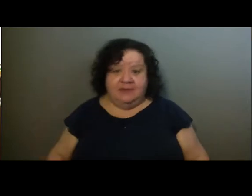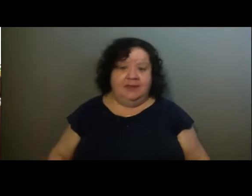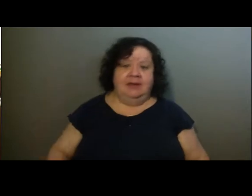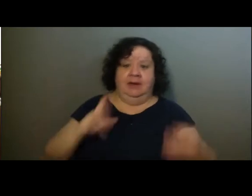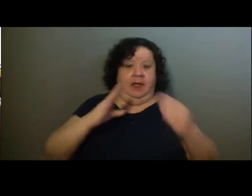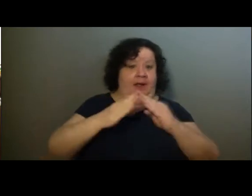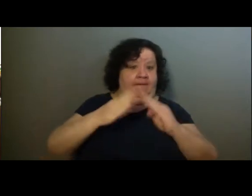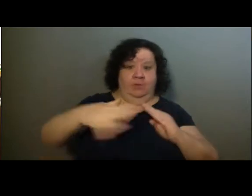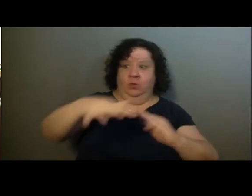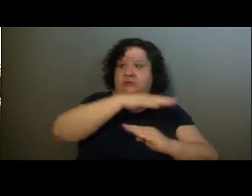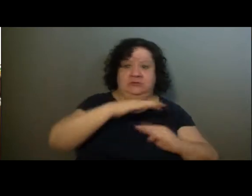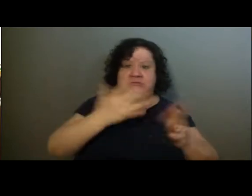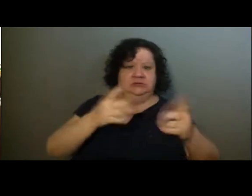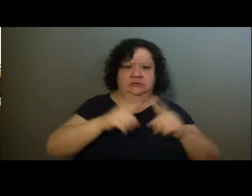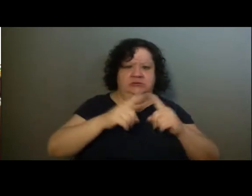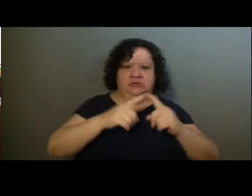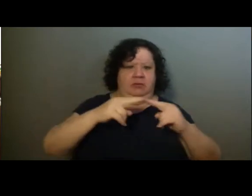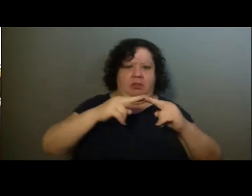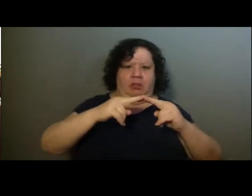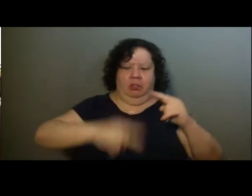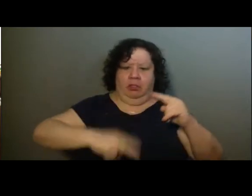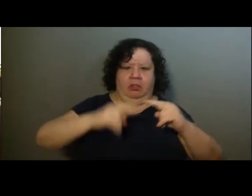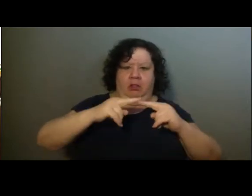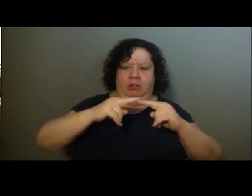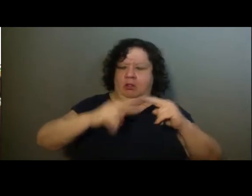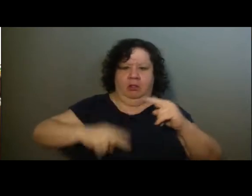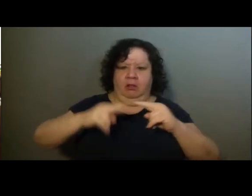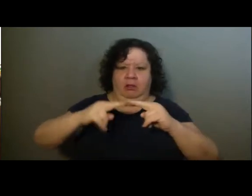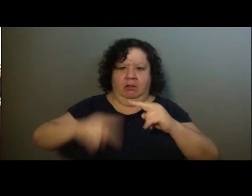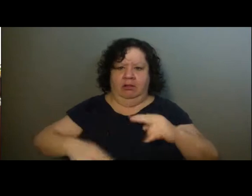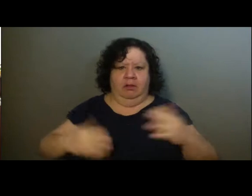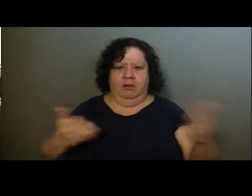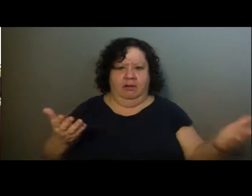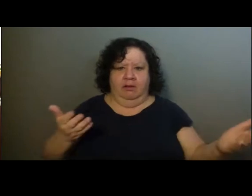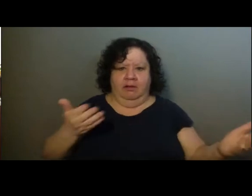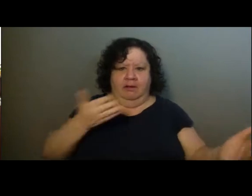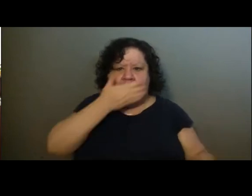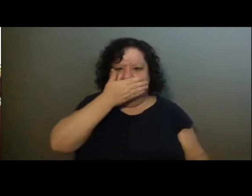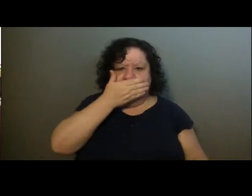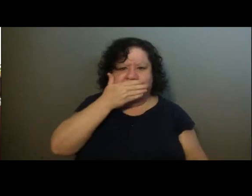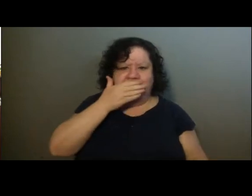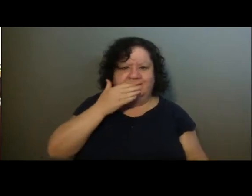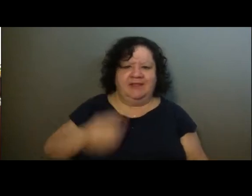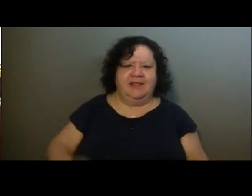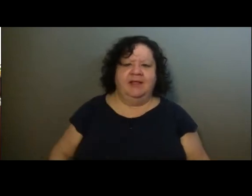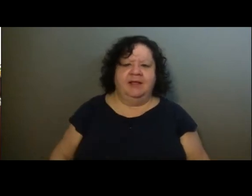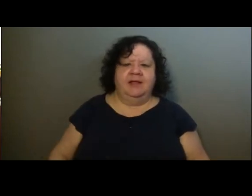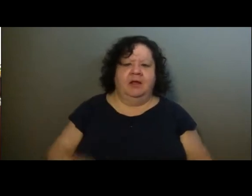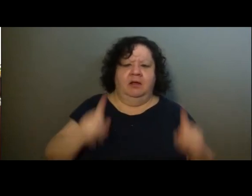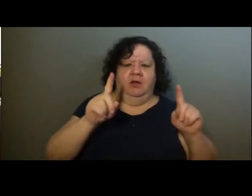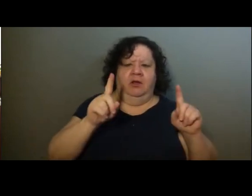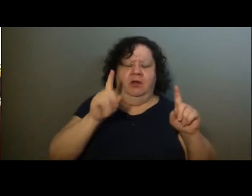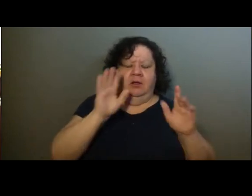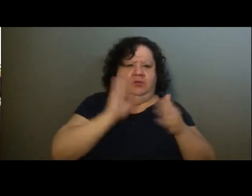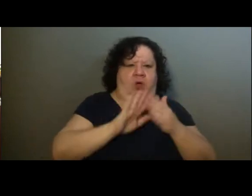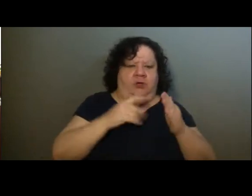handicapées. I have the interpretation in the main. I'm sorry. Is to engage with persons with disabilities. And donc, il faut s'engager avec